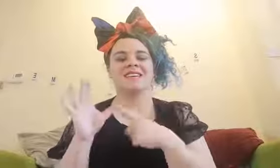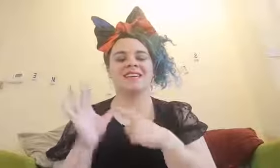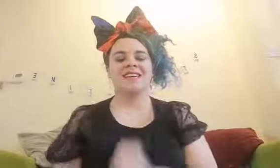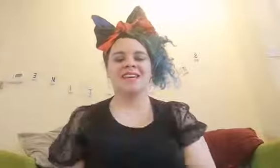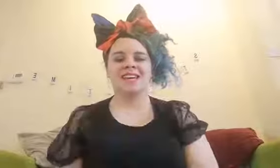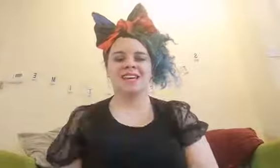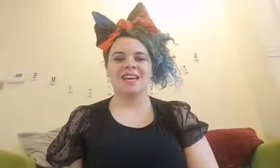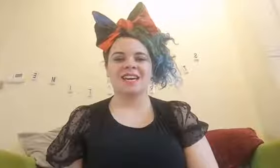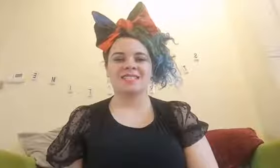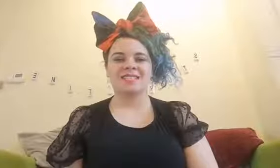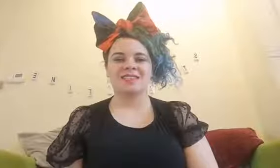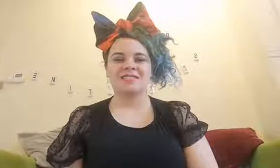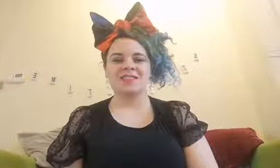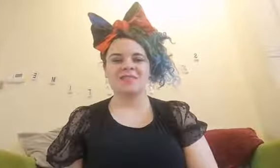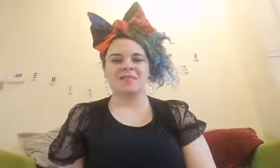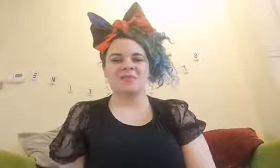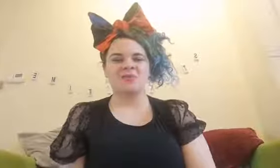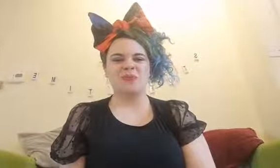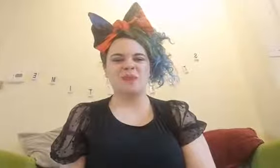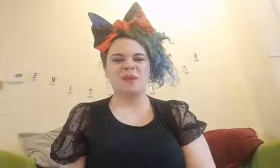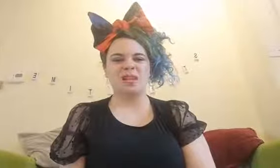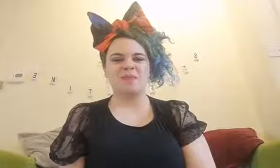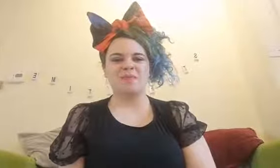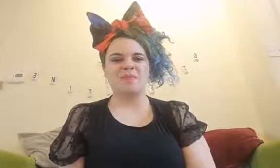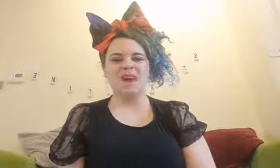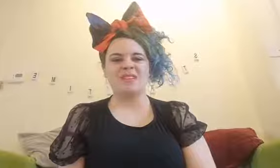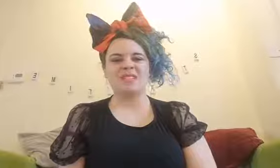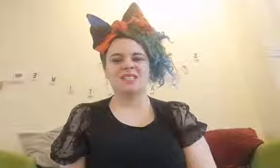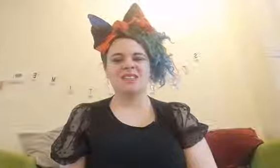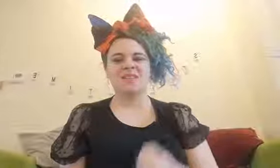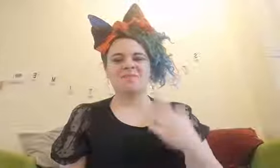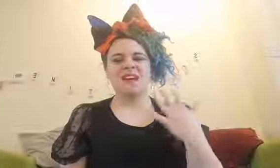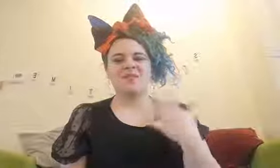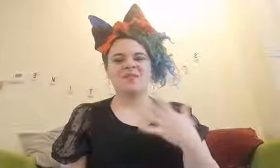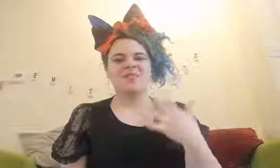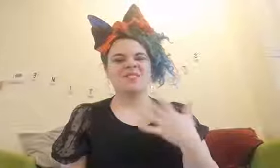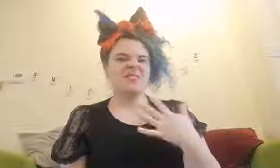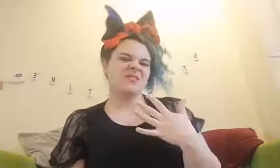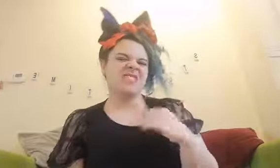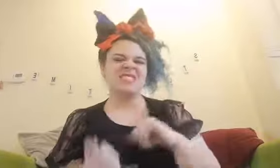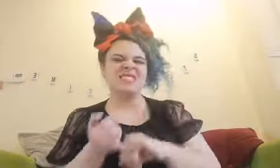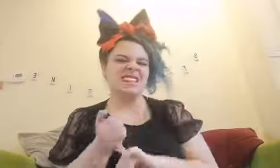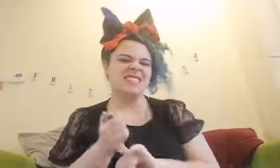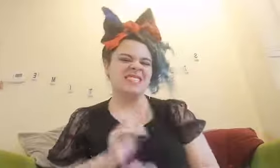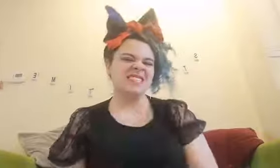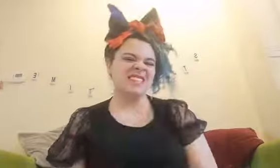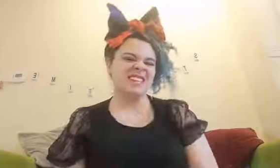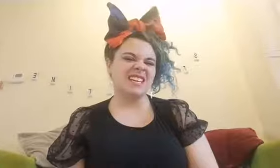Andy. Okay, so that was probably about 15 seconds, I think.